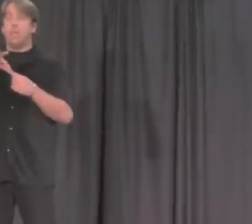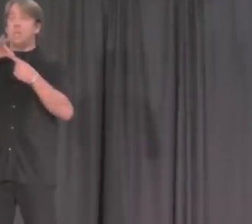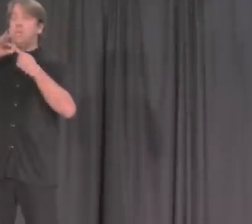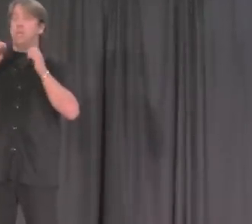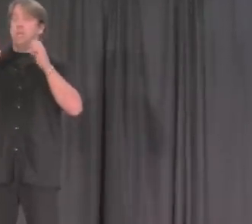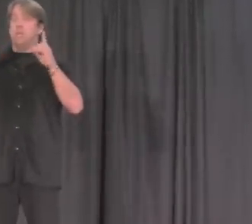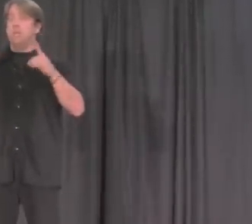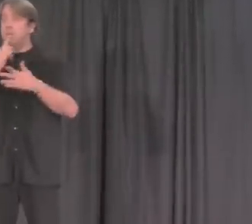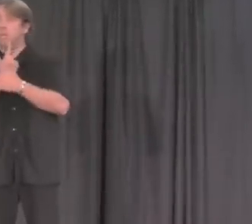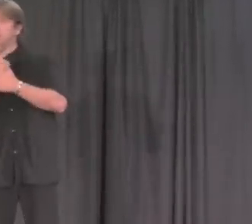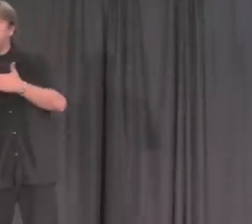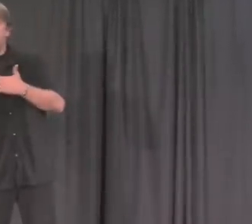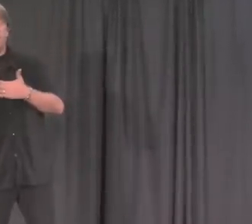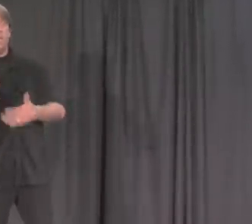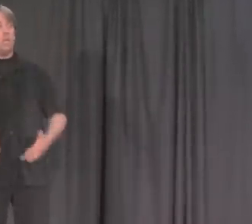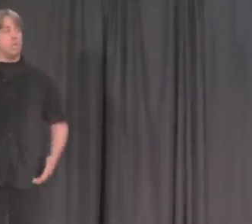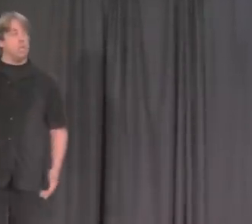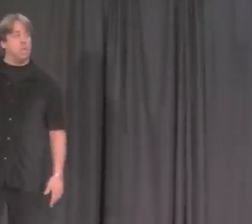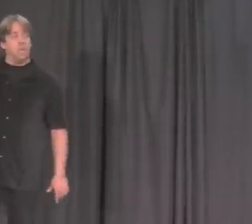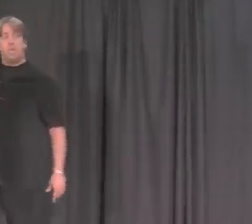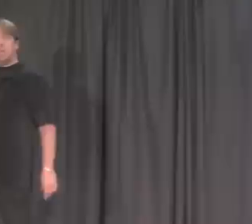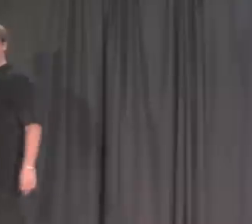I was in special ed for 3 weeks.